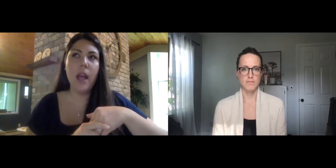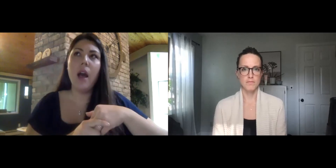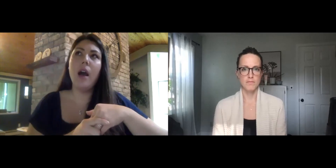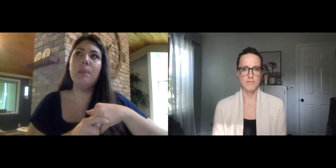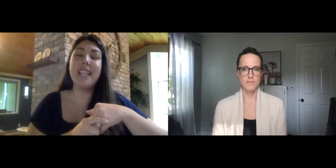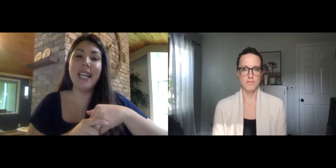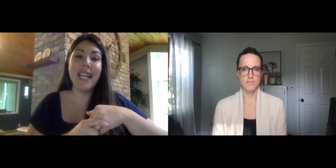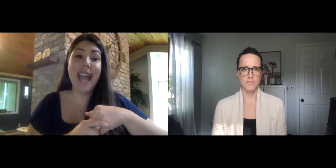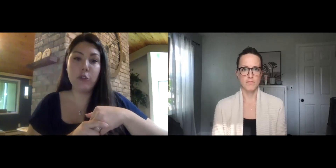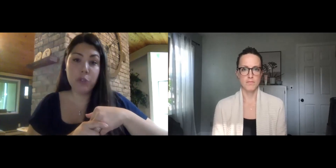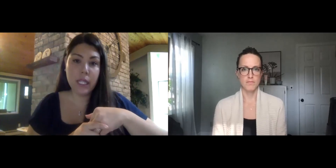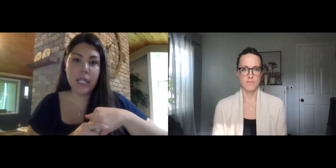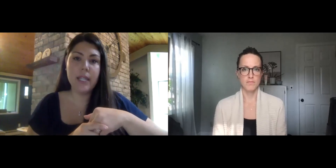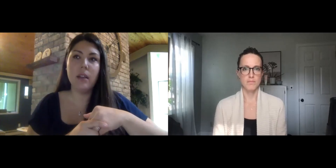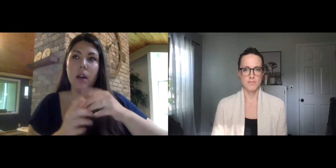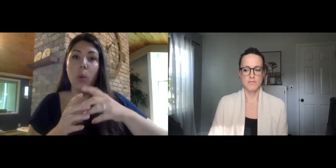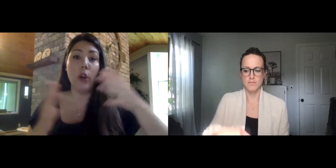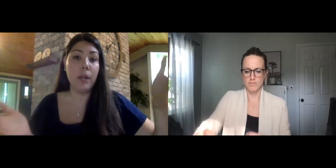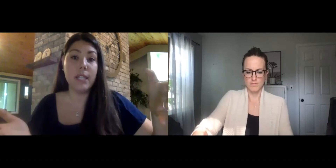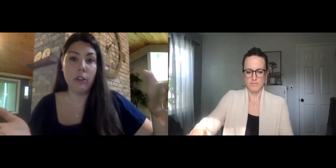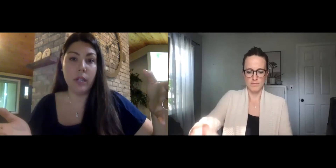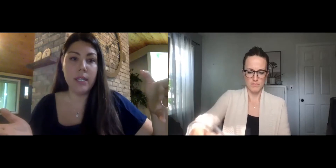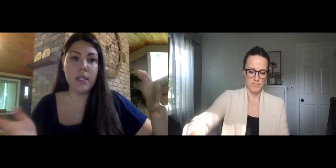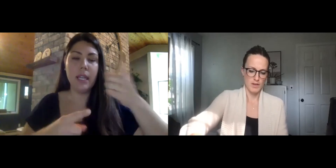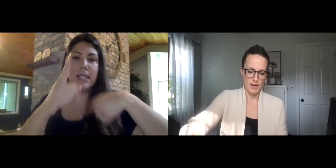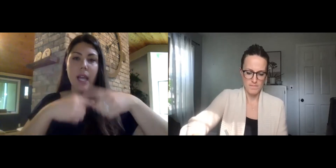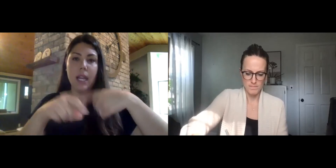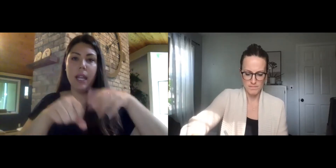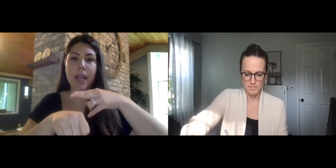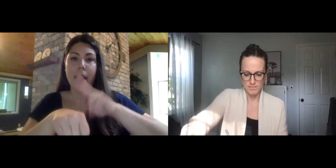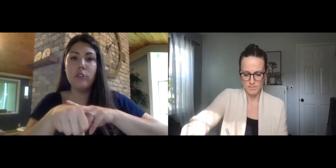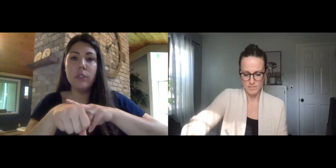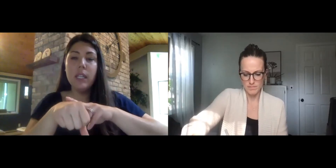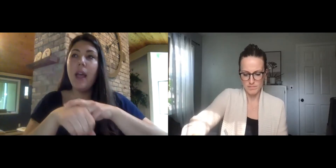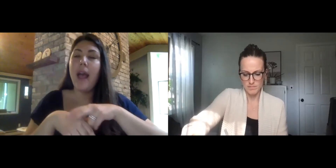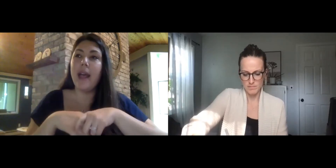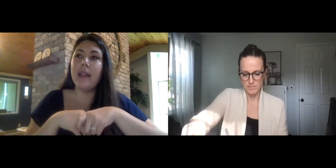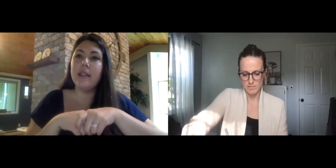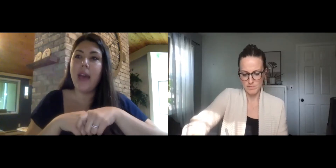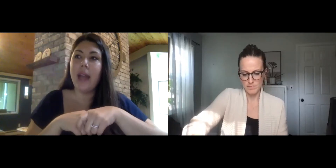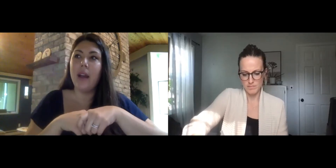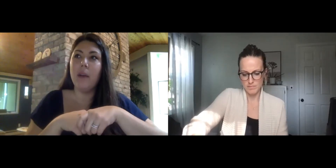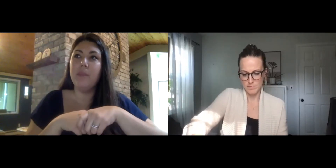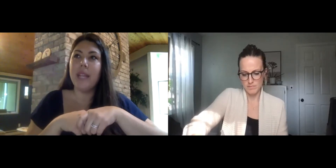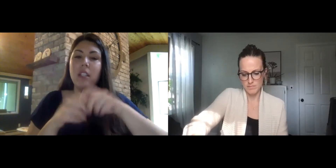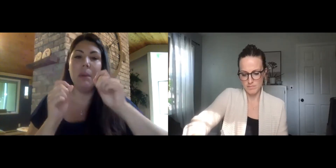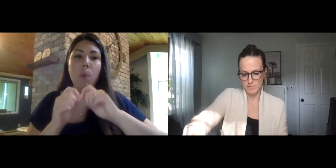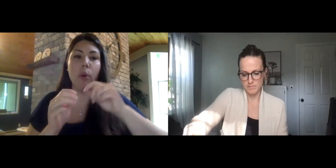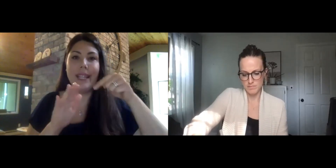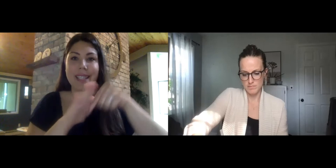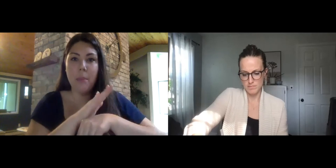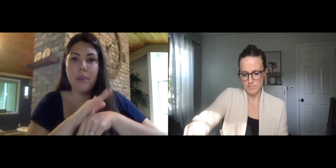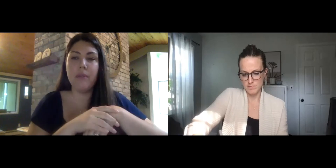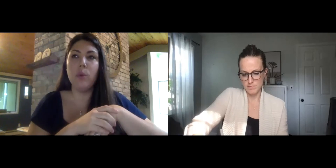it, Signing Naturally is a workbook series. Okay. Signing Naturally. And that's a little bit